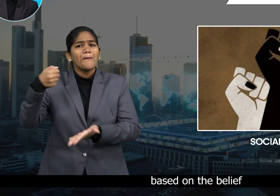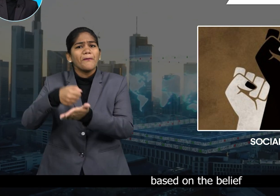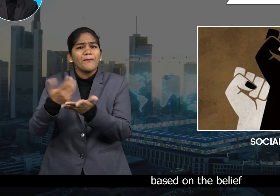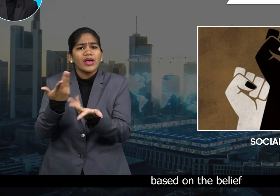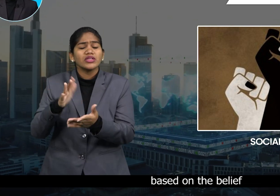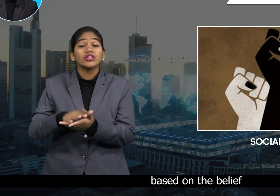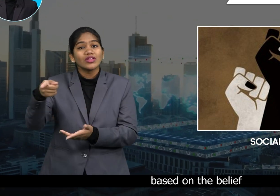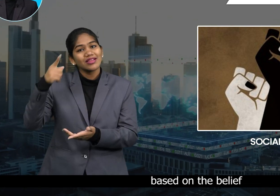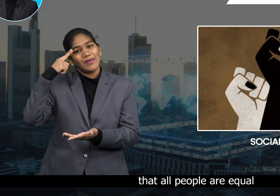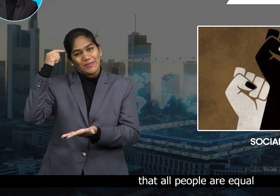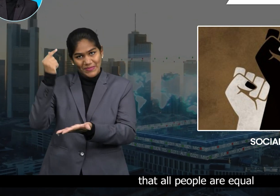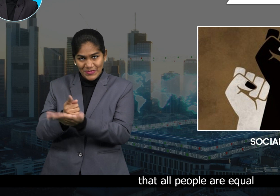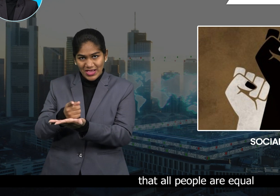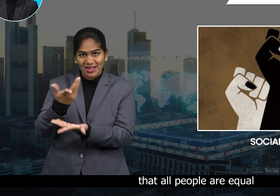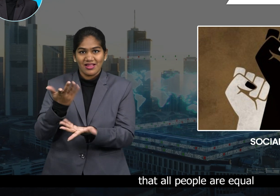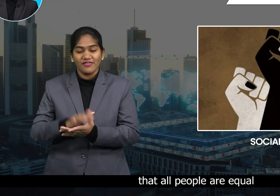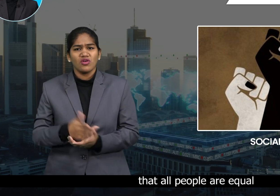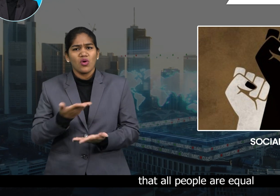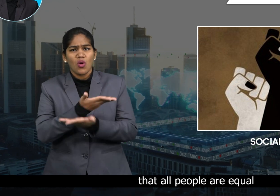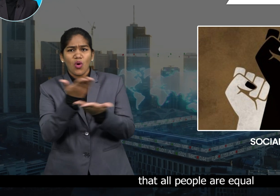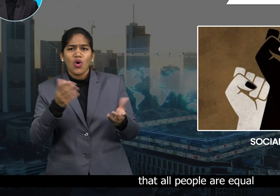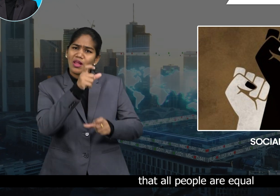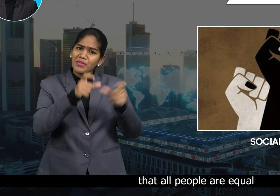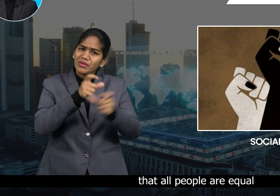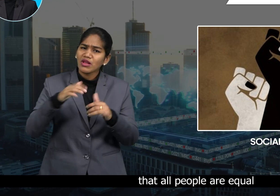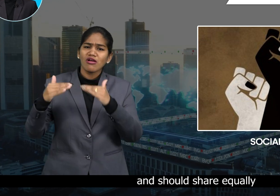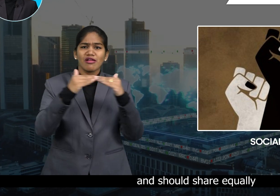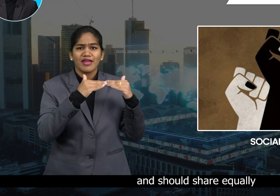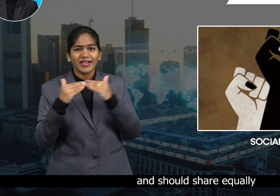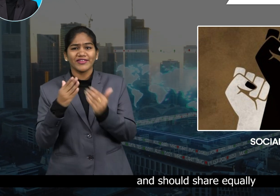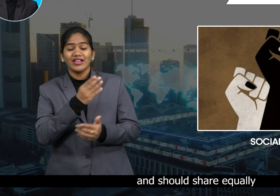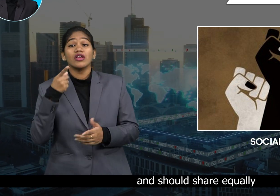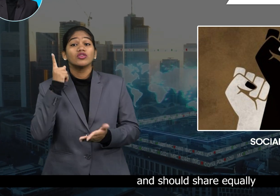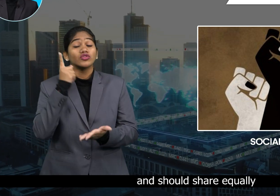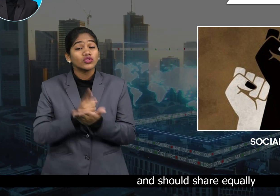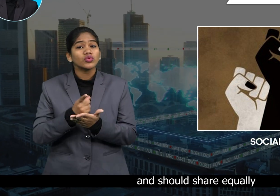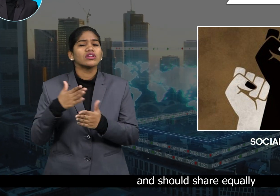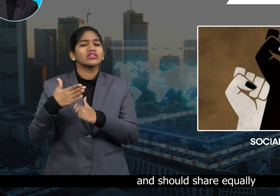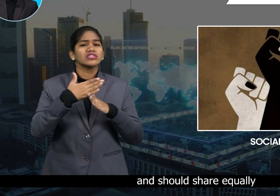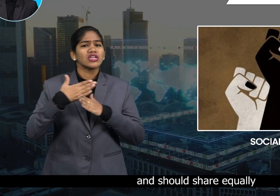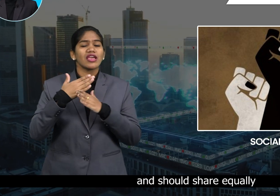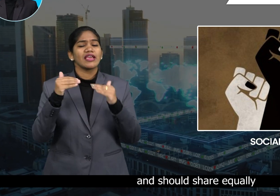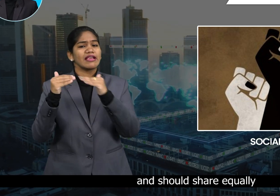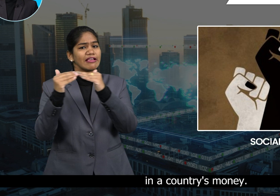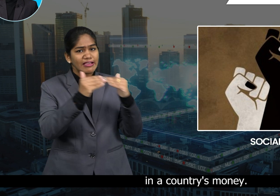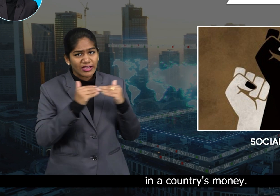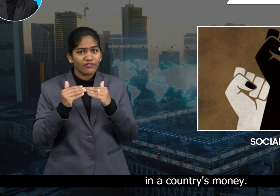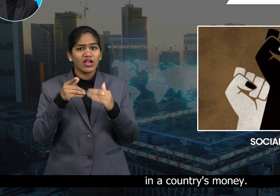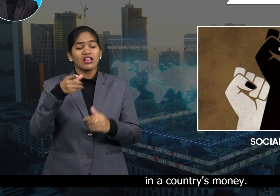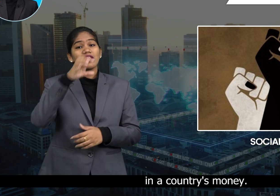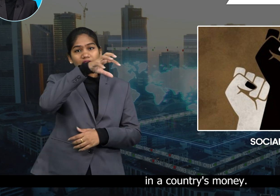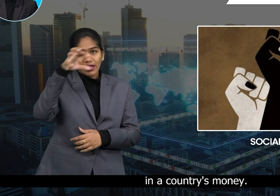based on the belief that all people are equal and should share equally in